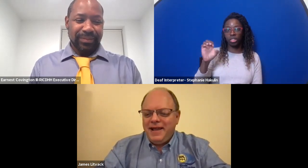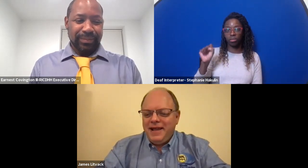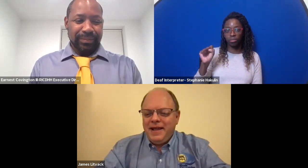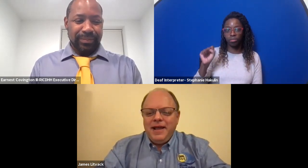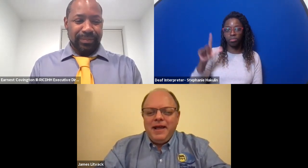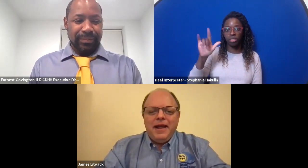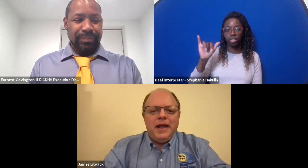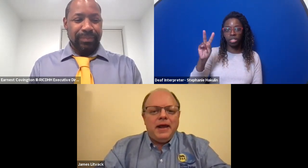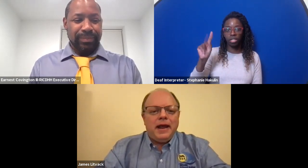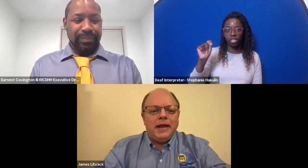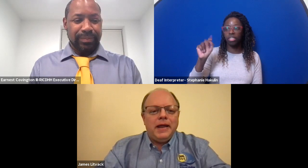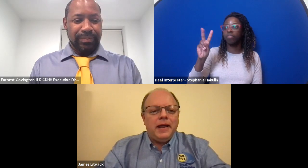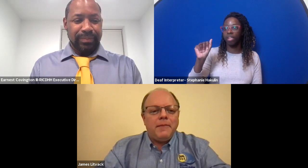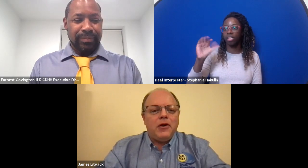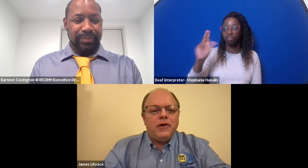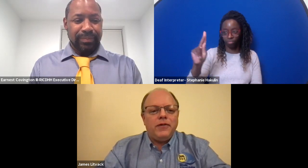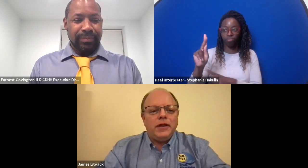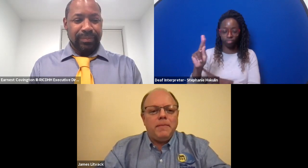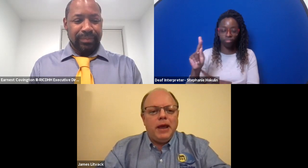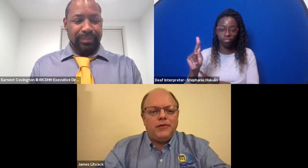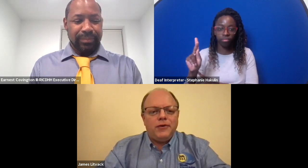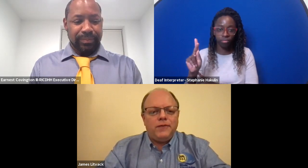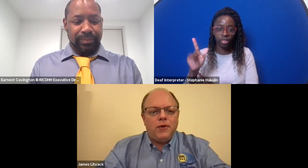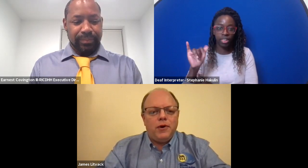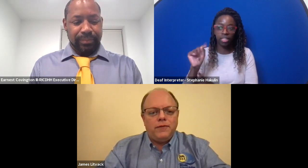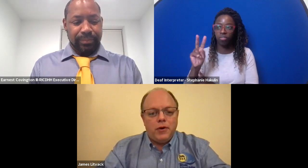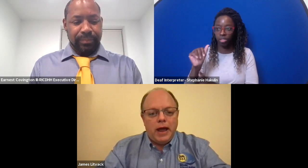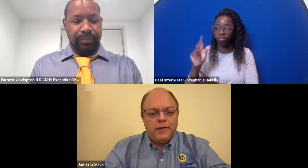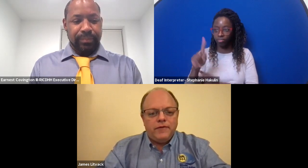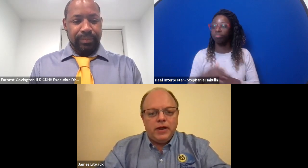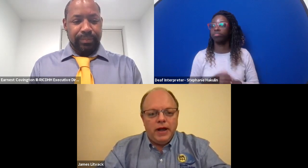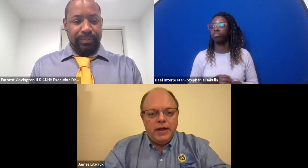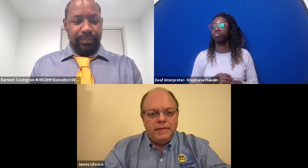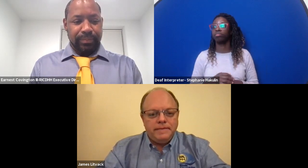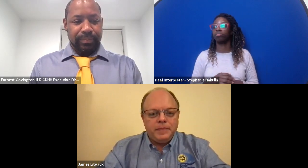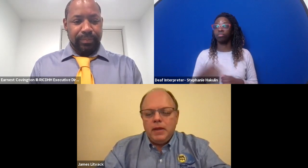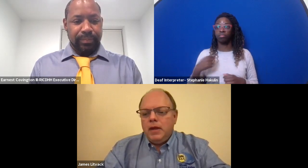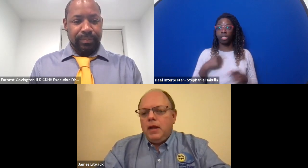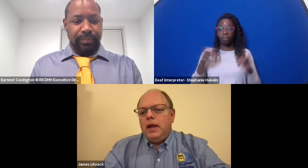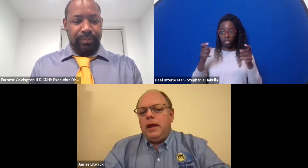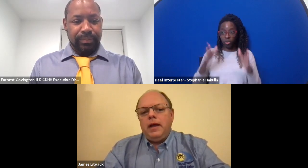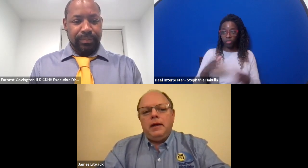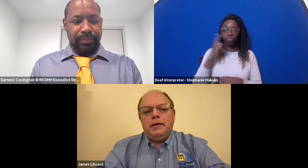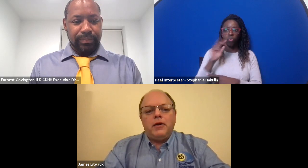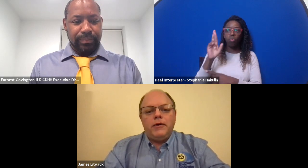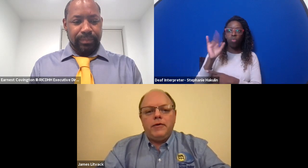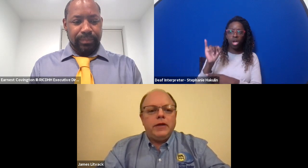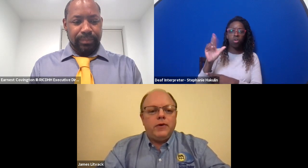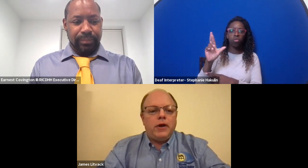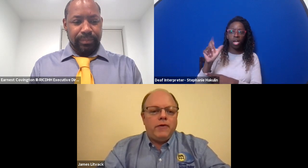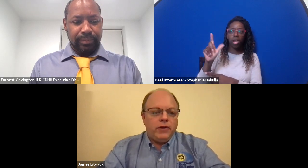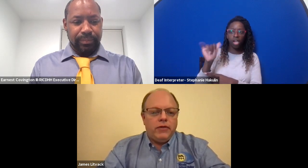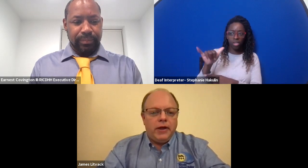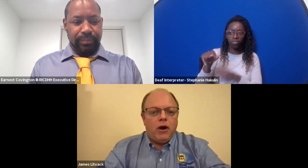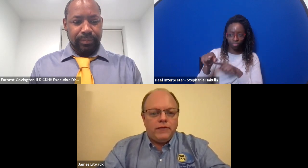Litvack, and I am currently the manager for Rhode Island Relay. And currently,